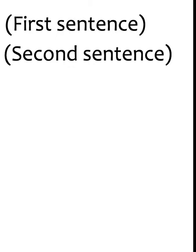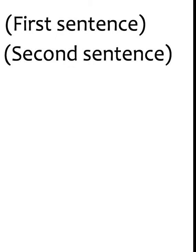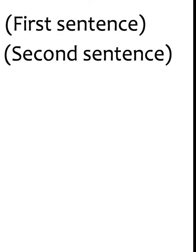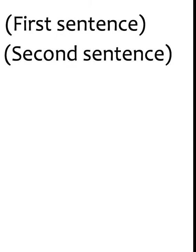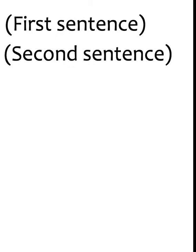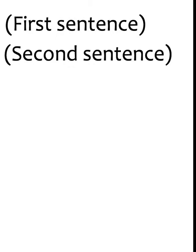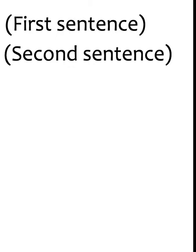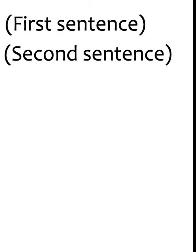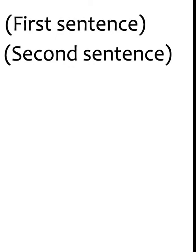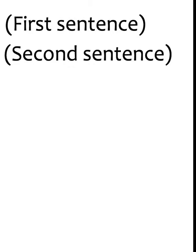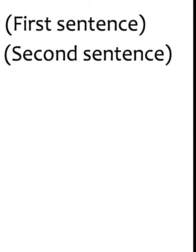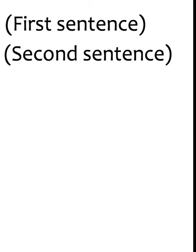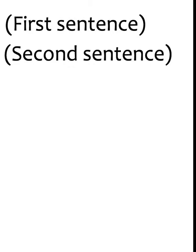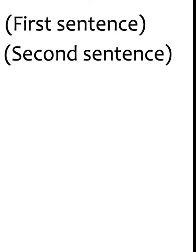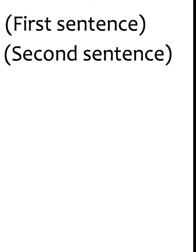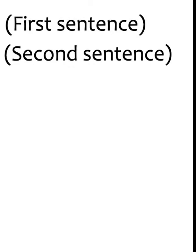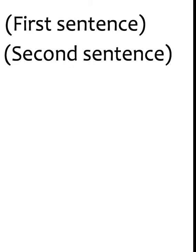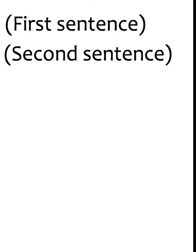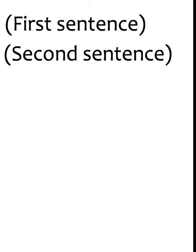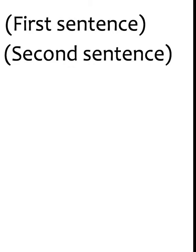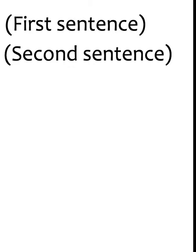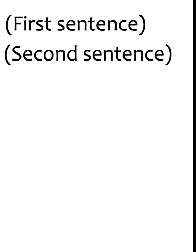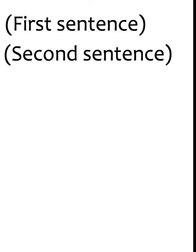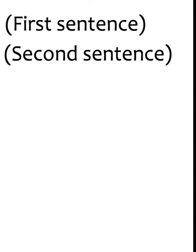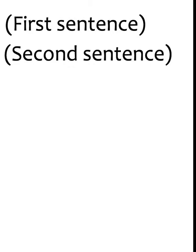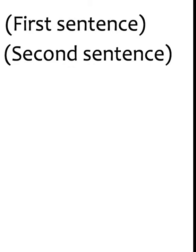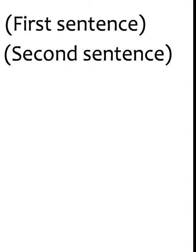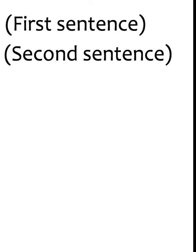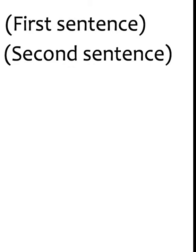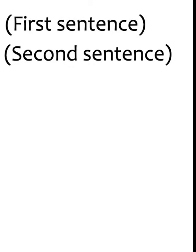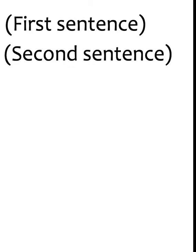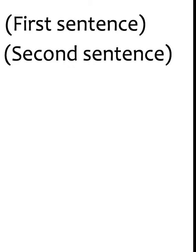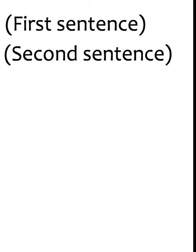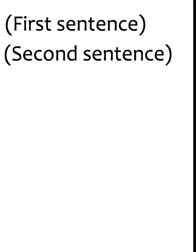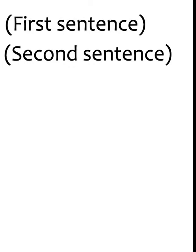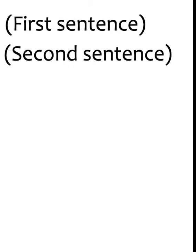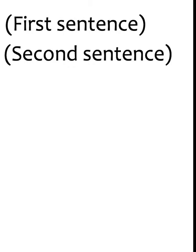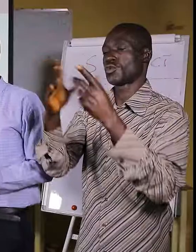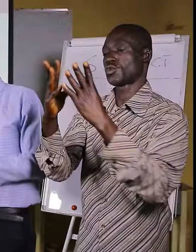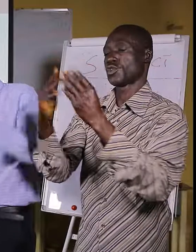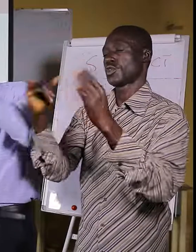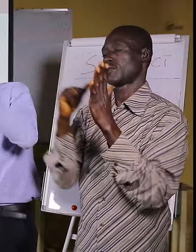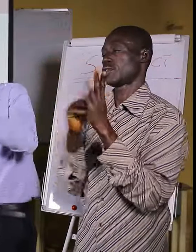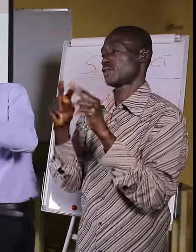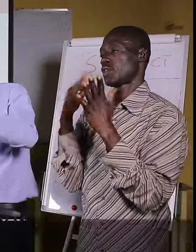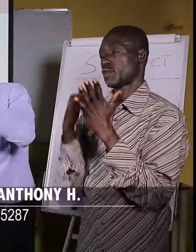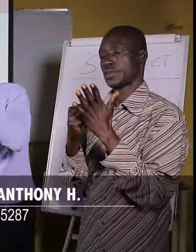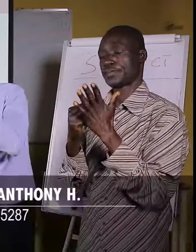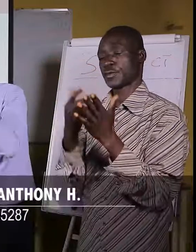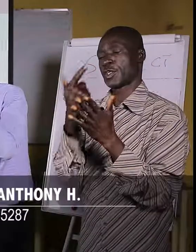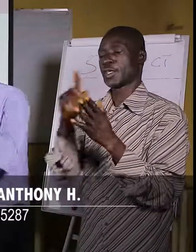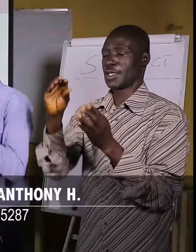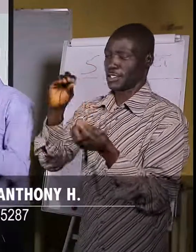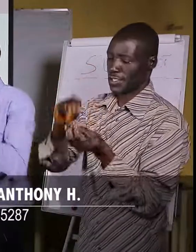I take that second sentence because you need to understand that properly to enable you go further for solving. The number